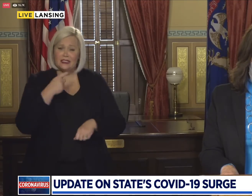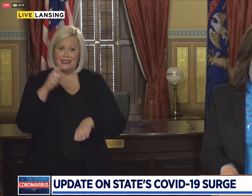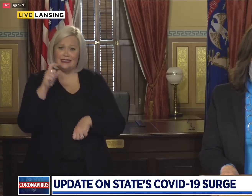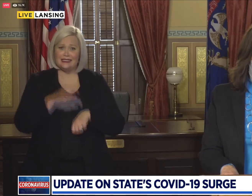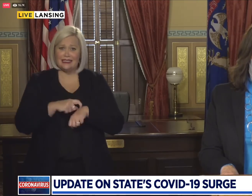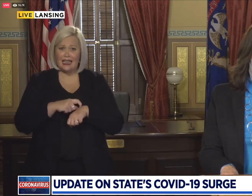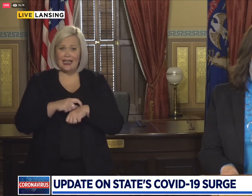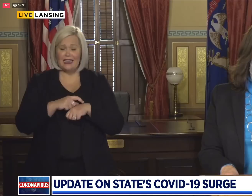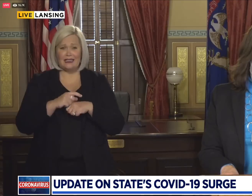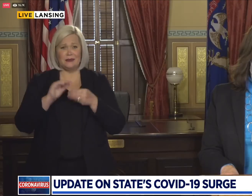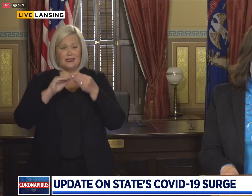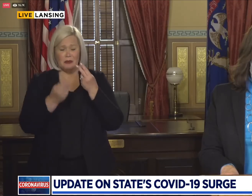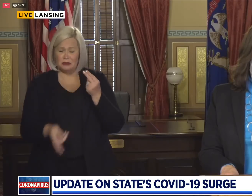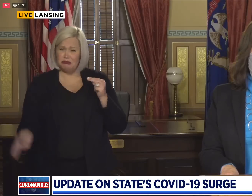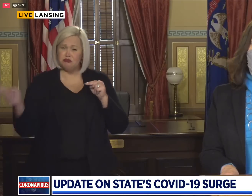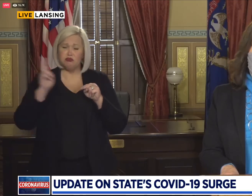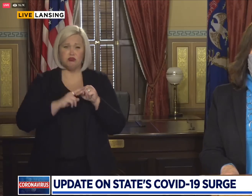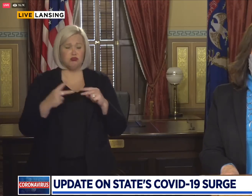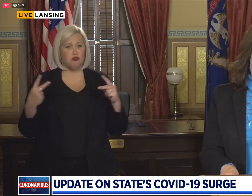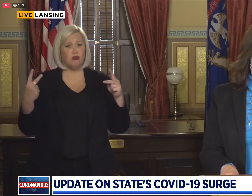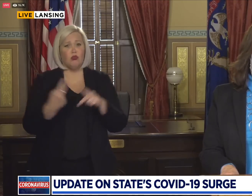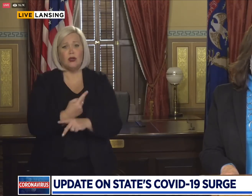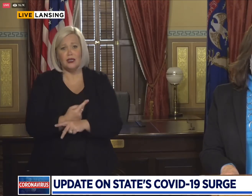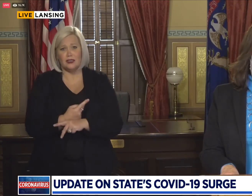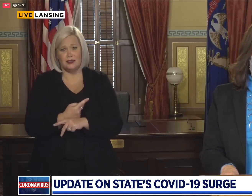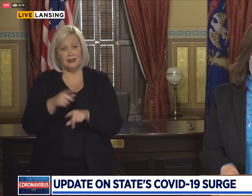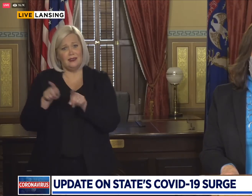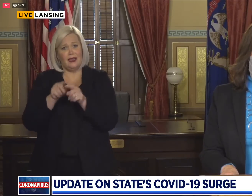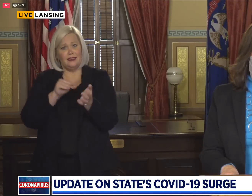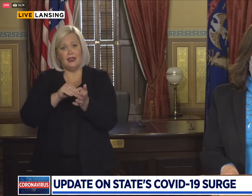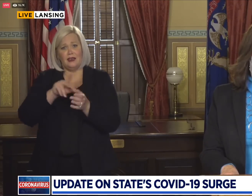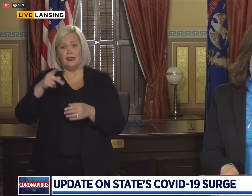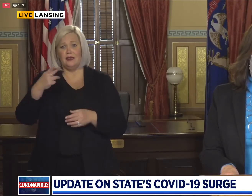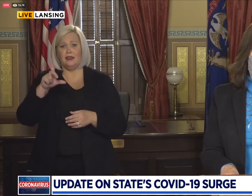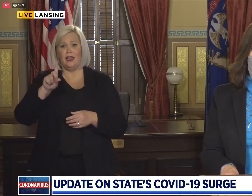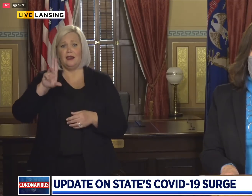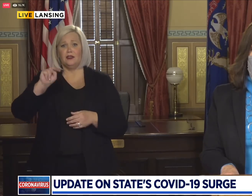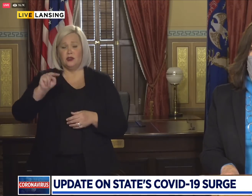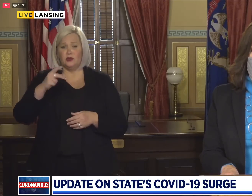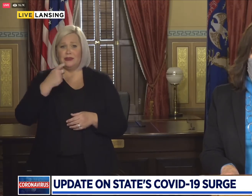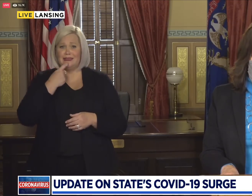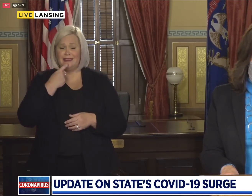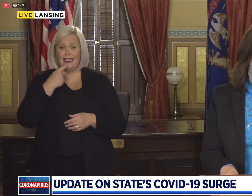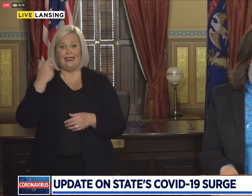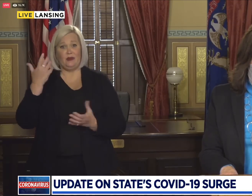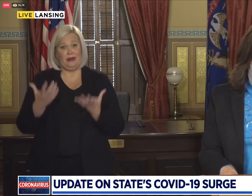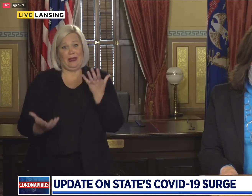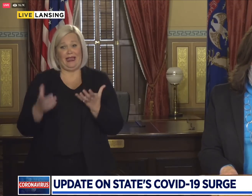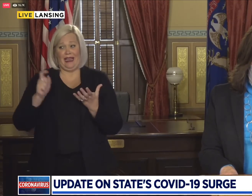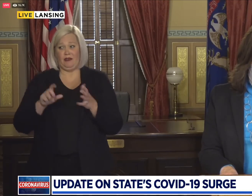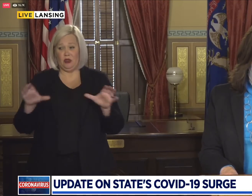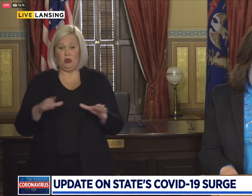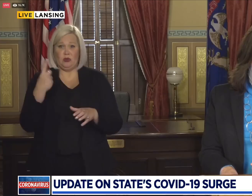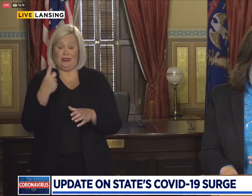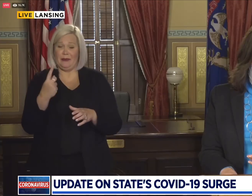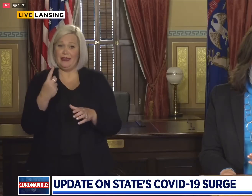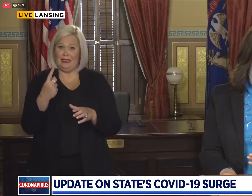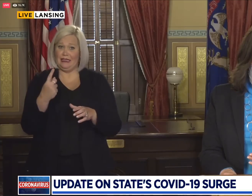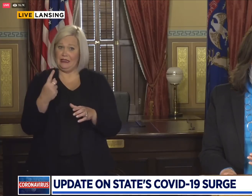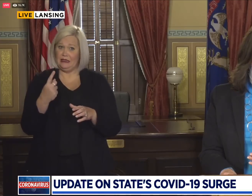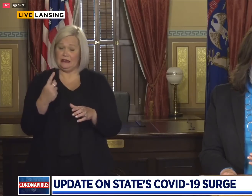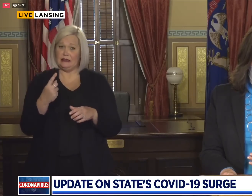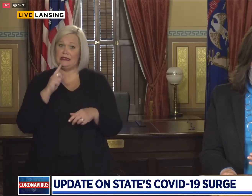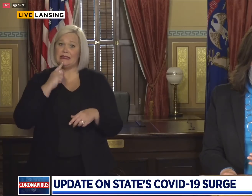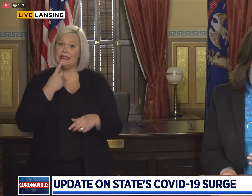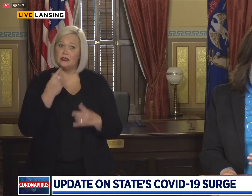shared, and it may be necessary for us to take some quick action here. And I've been very